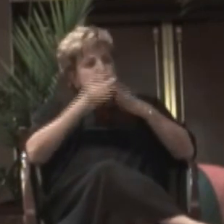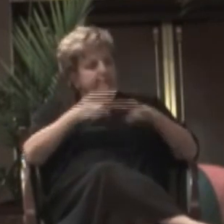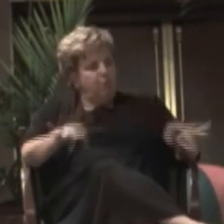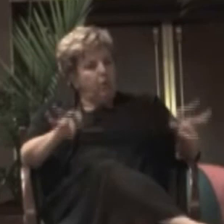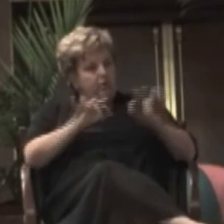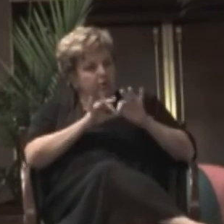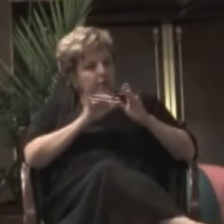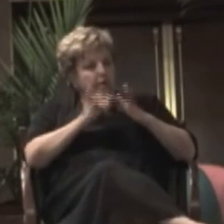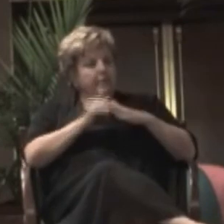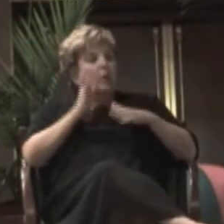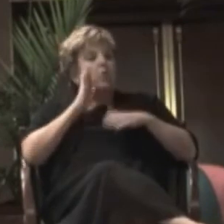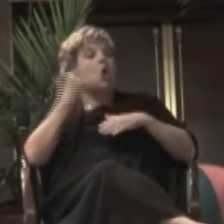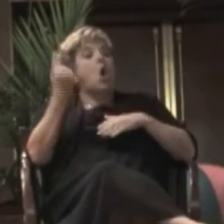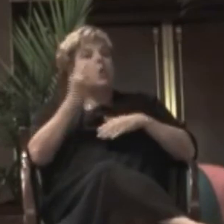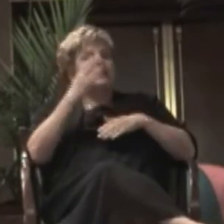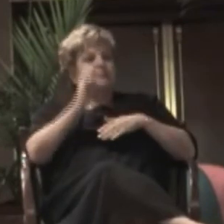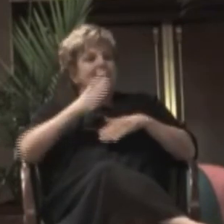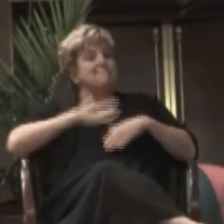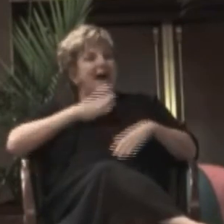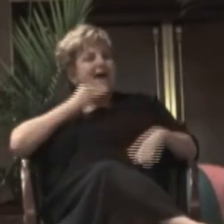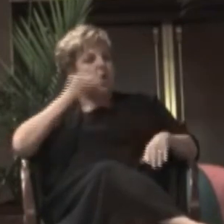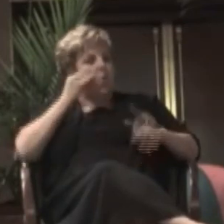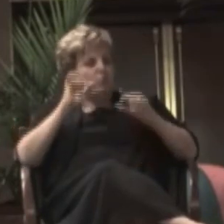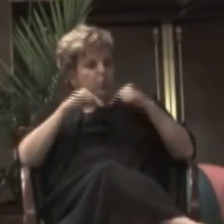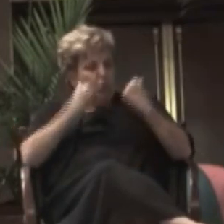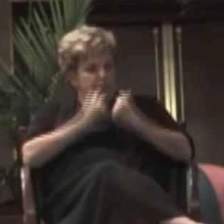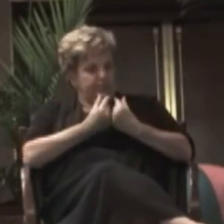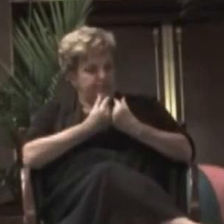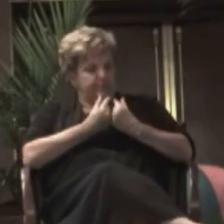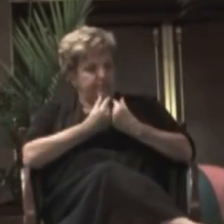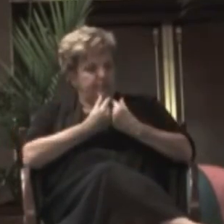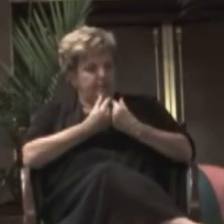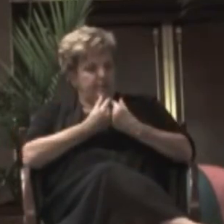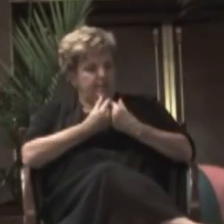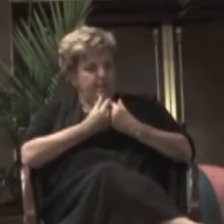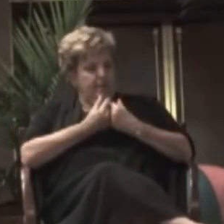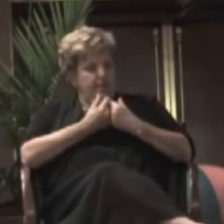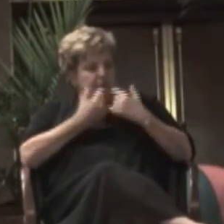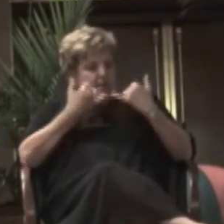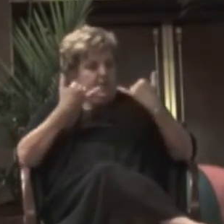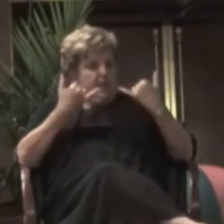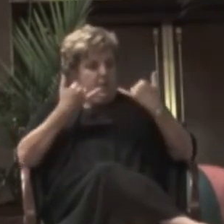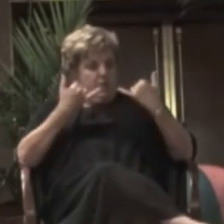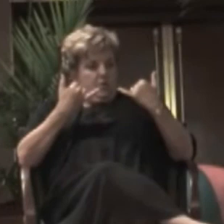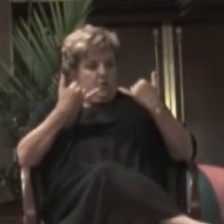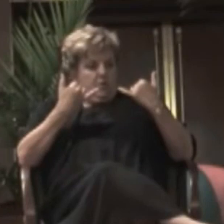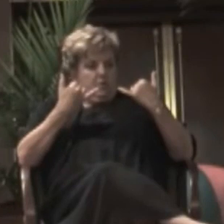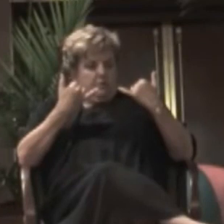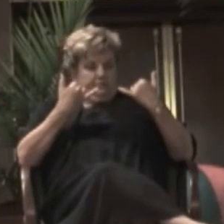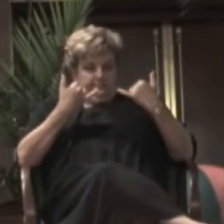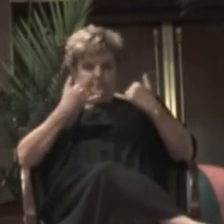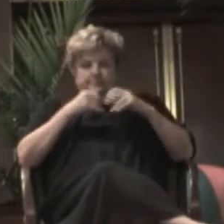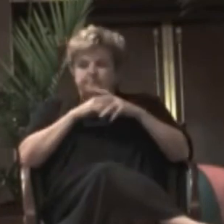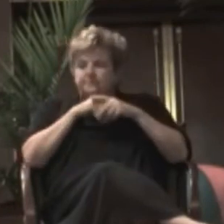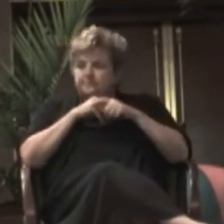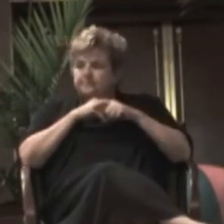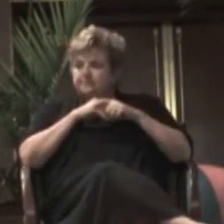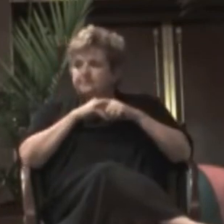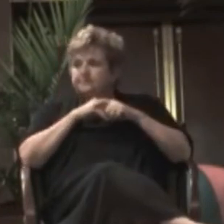me. And I'm exactly who I said I was. Just kind of a lost young guy sitting there feeling